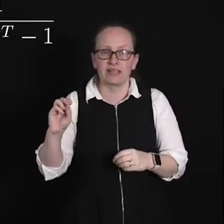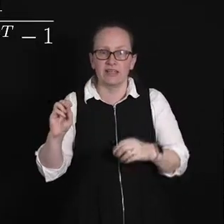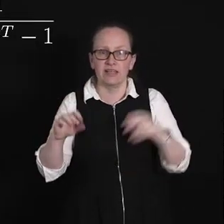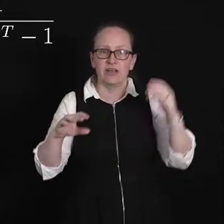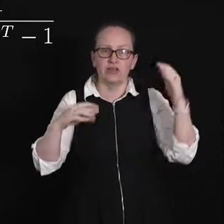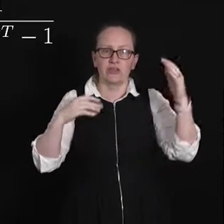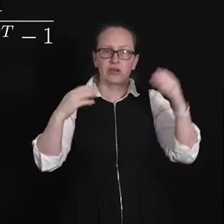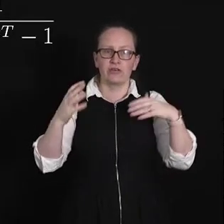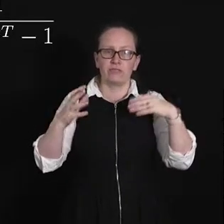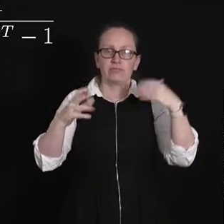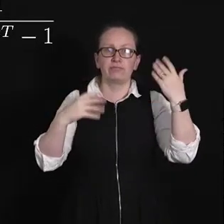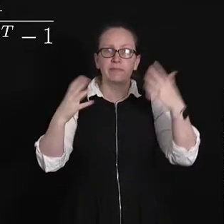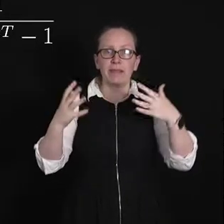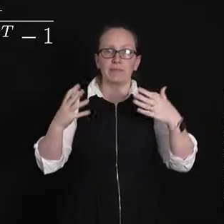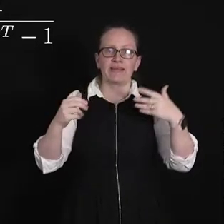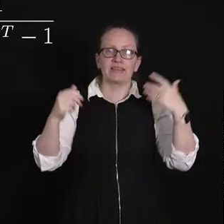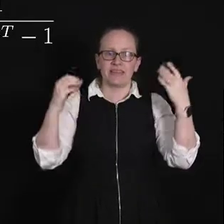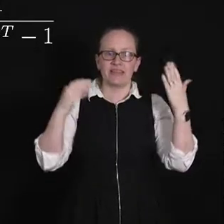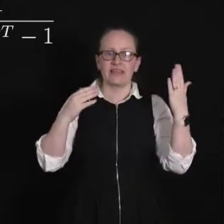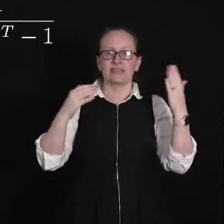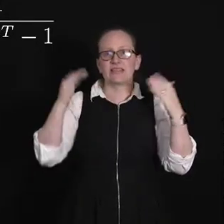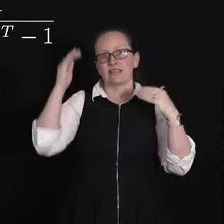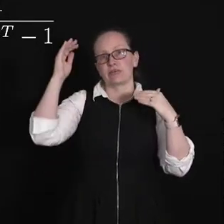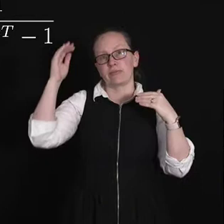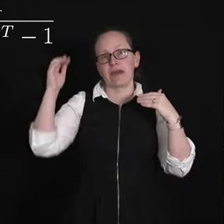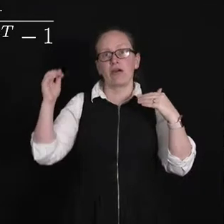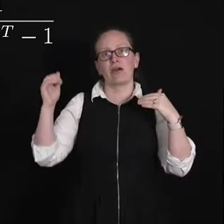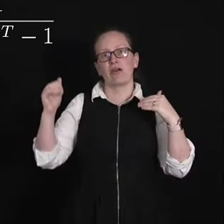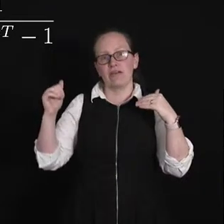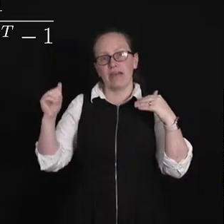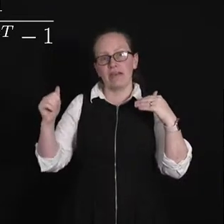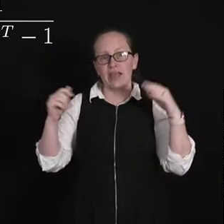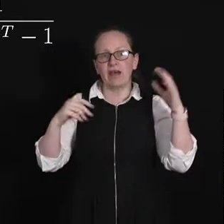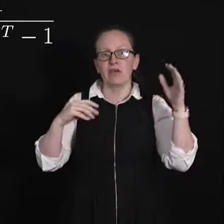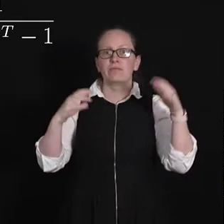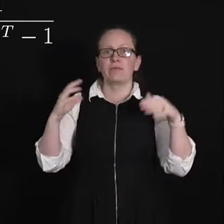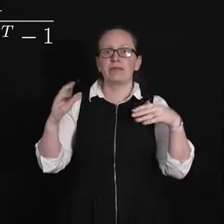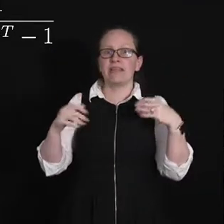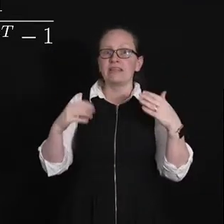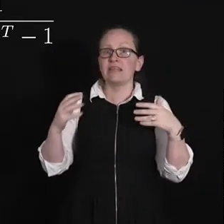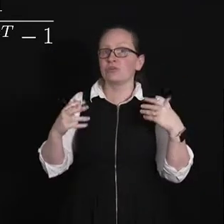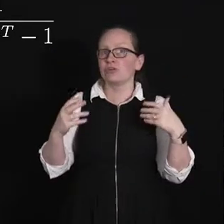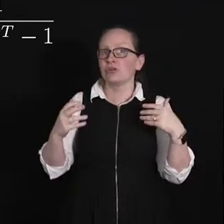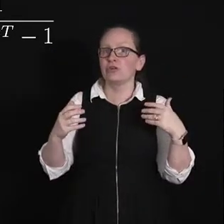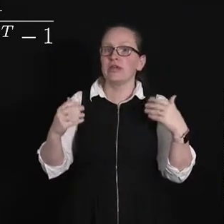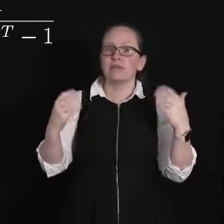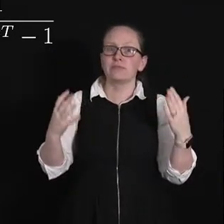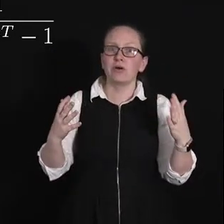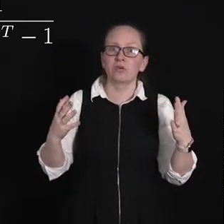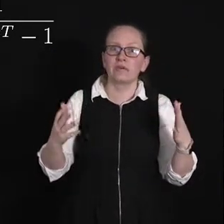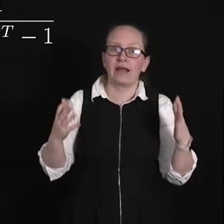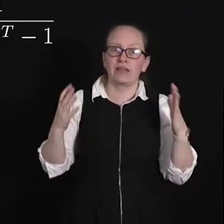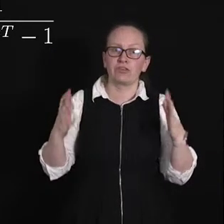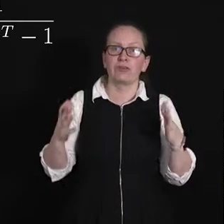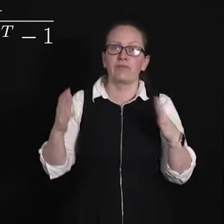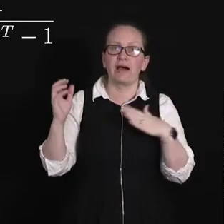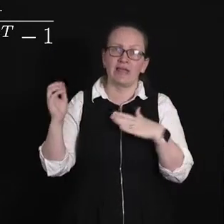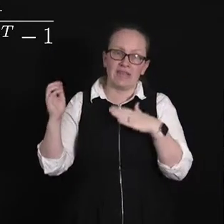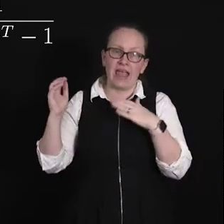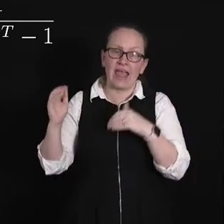intensity. So remembering that intensity is equal to power over area, what we then need to do is multiply through by the